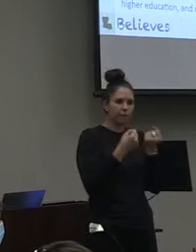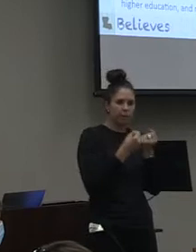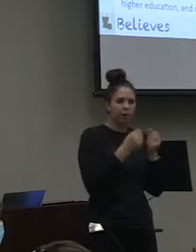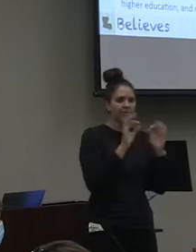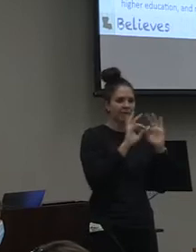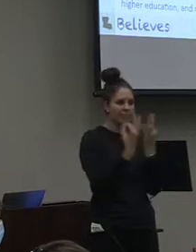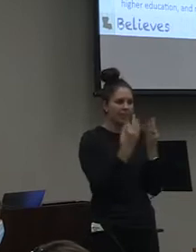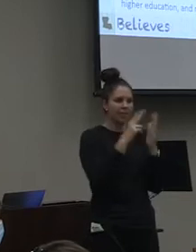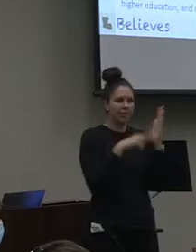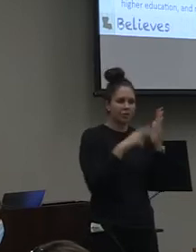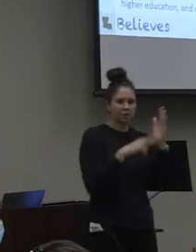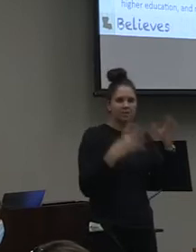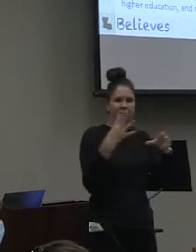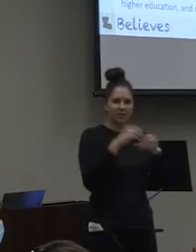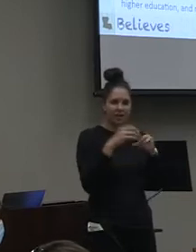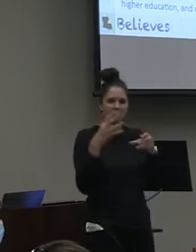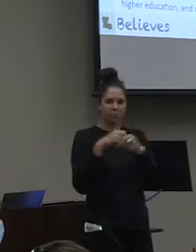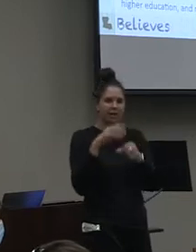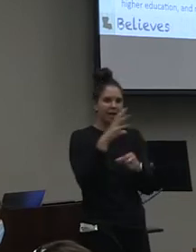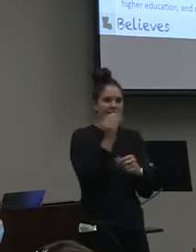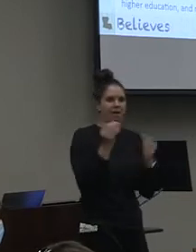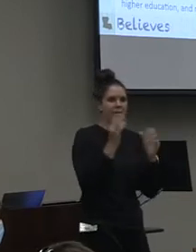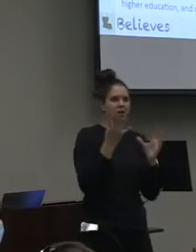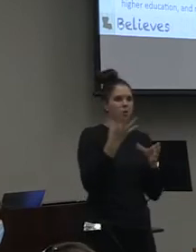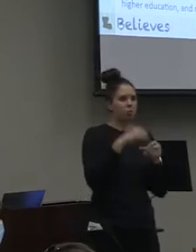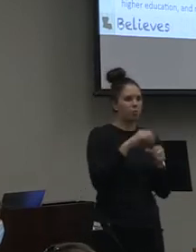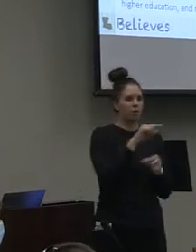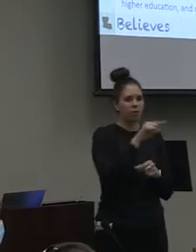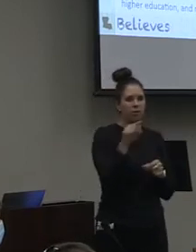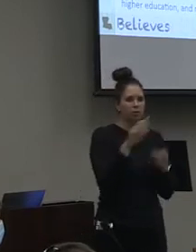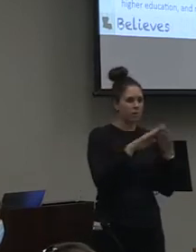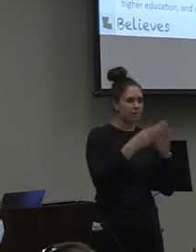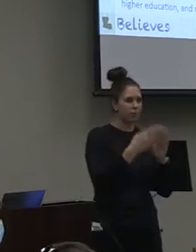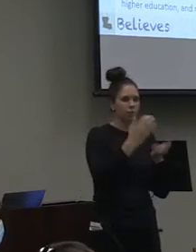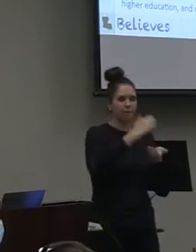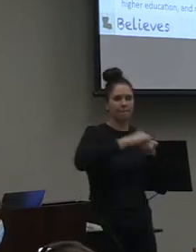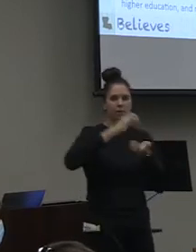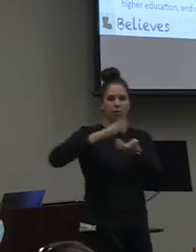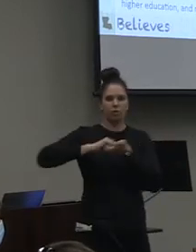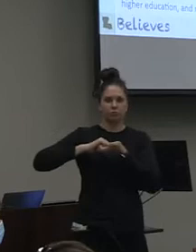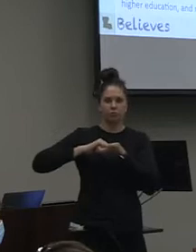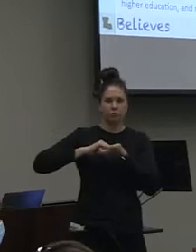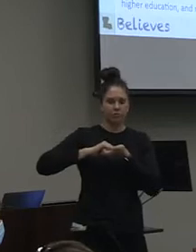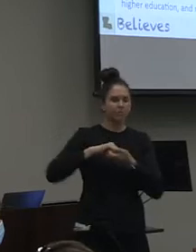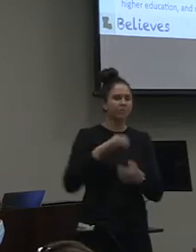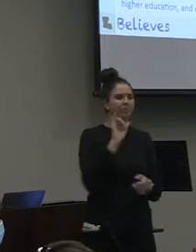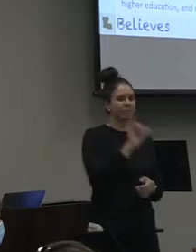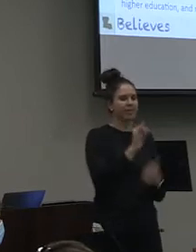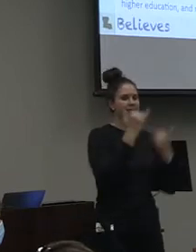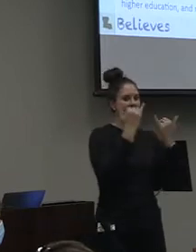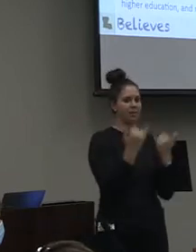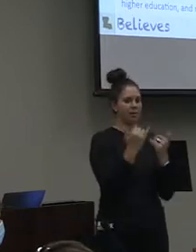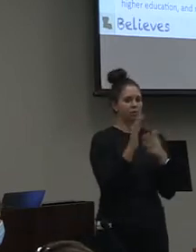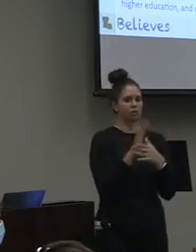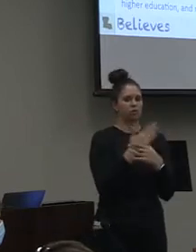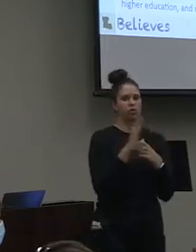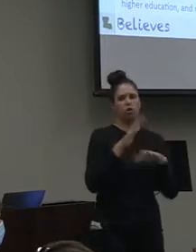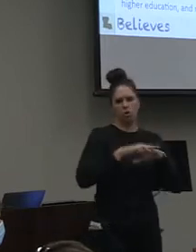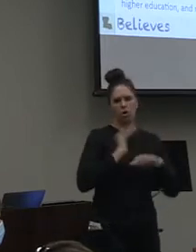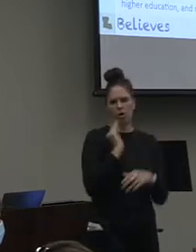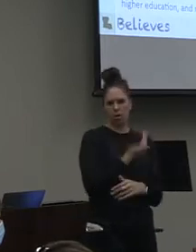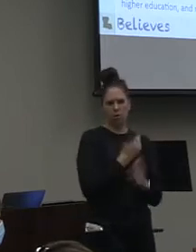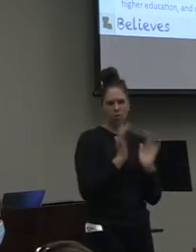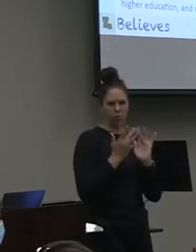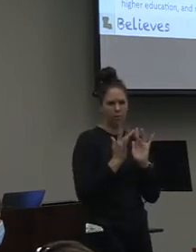literacy engagement and also incorporating those community partners. That is now shared on our